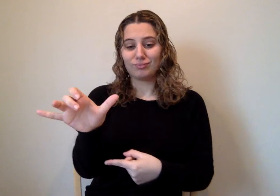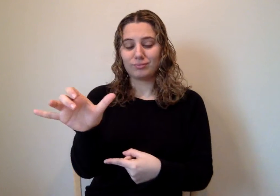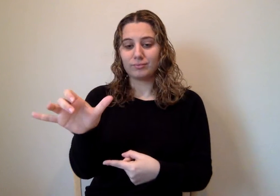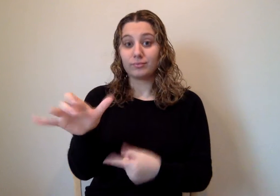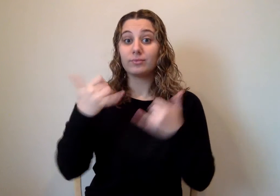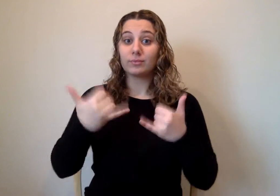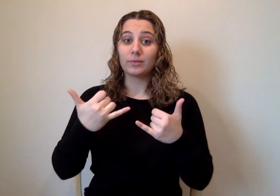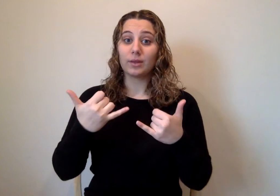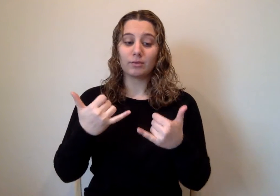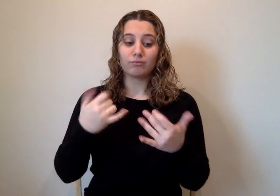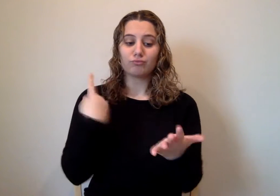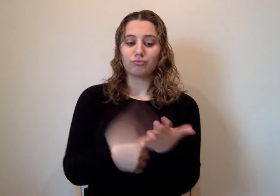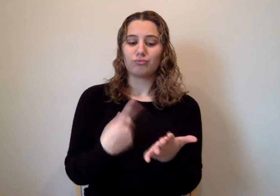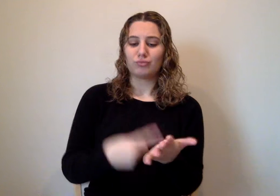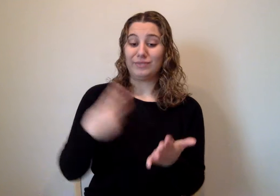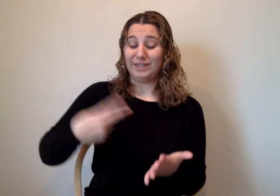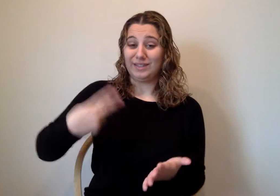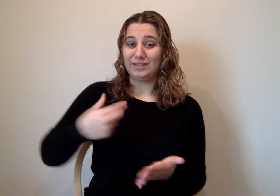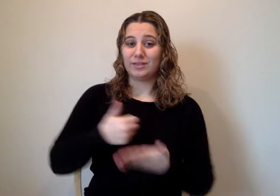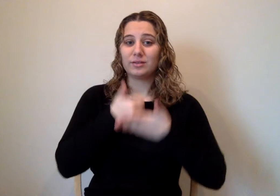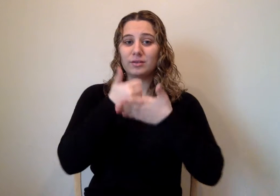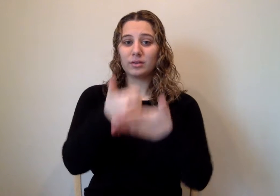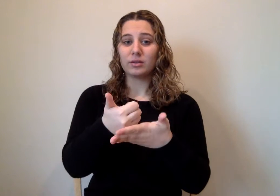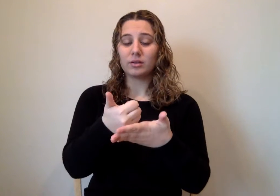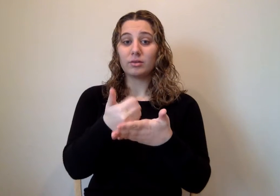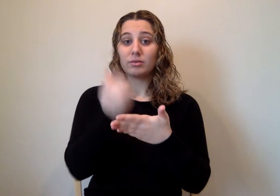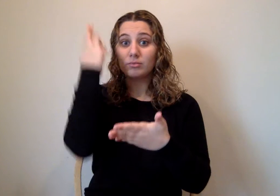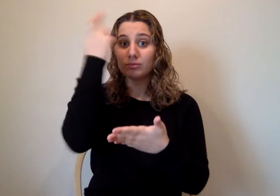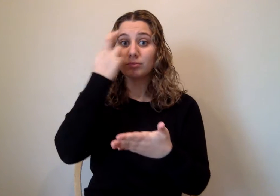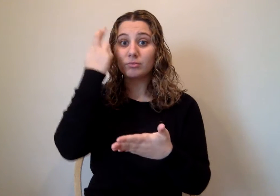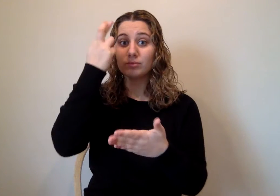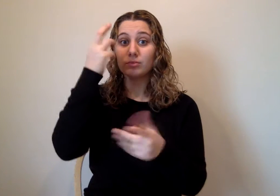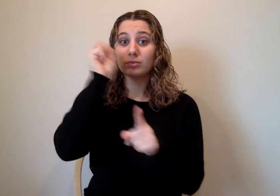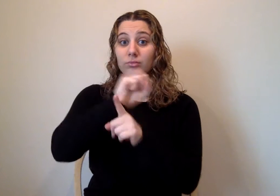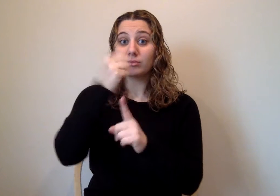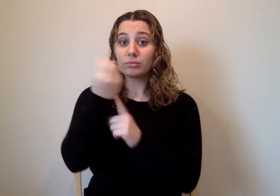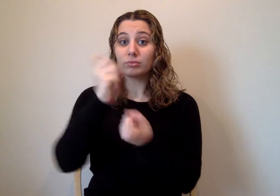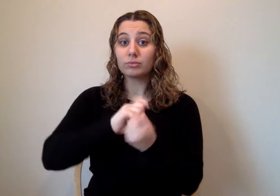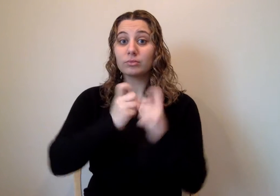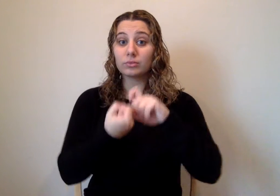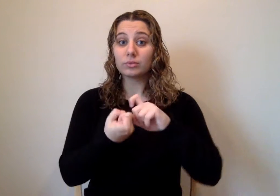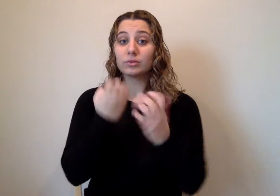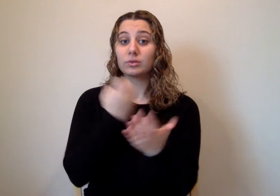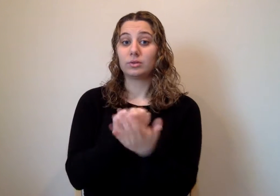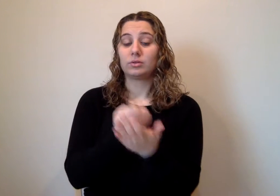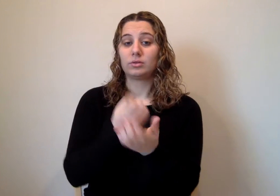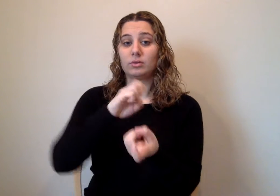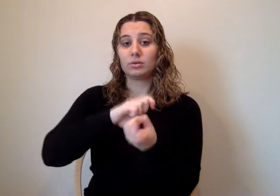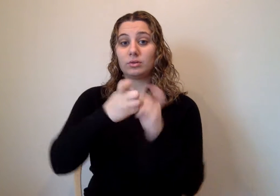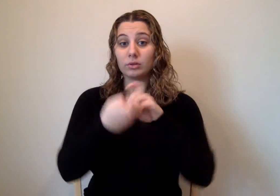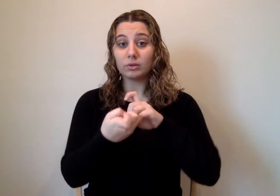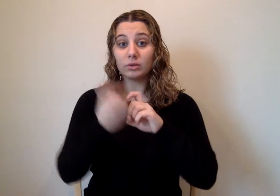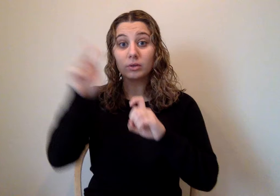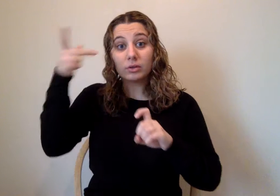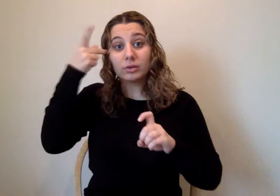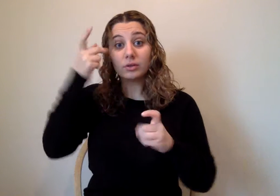that social change, political change, economic change, human change takes a long